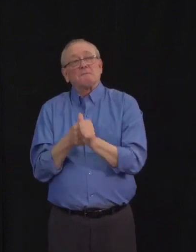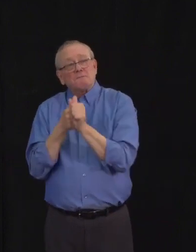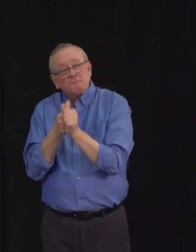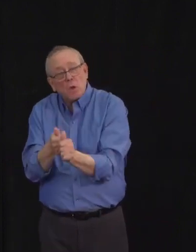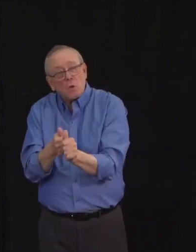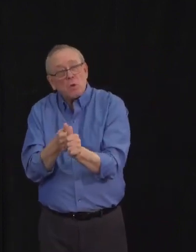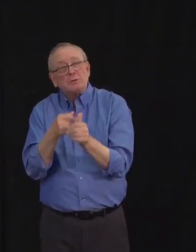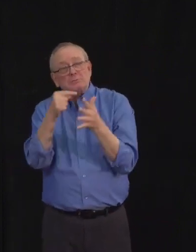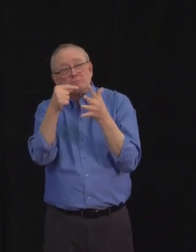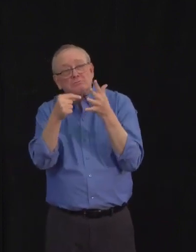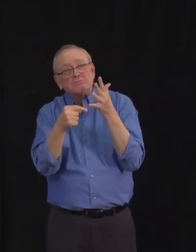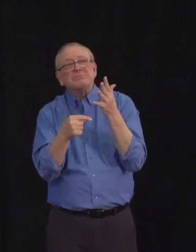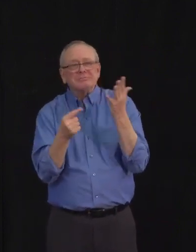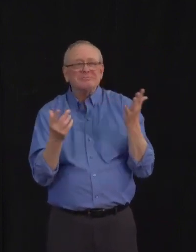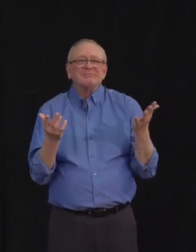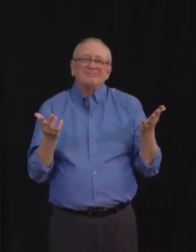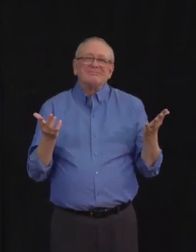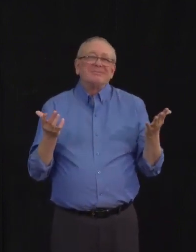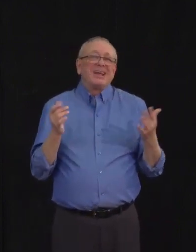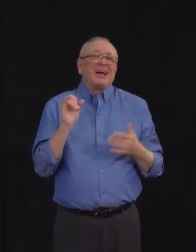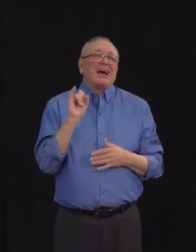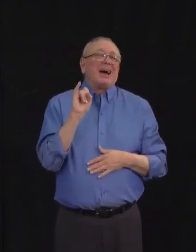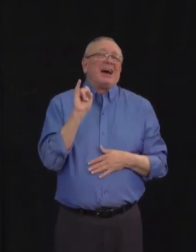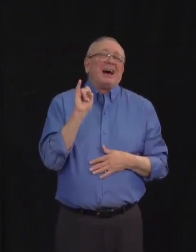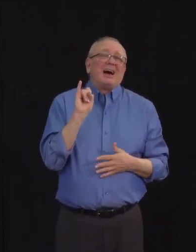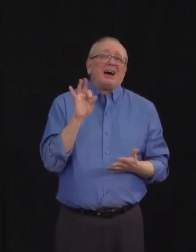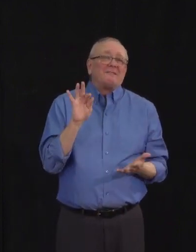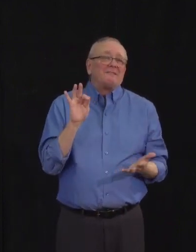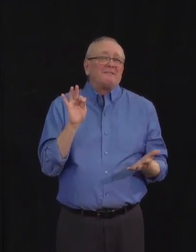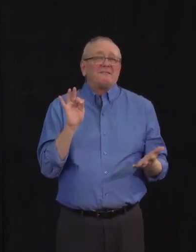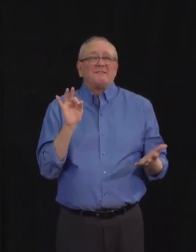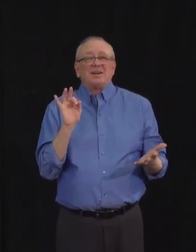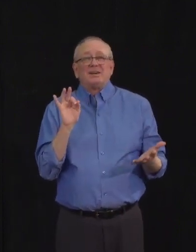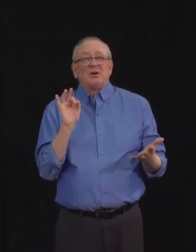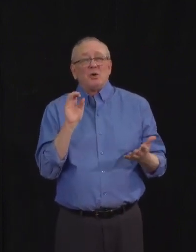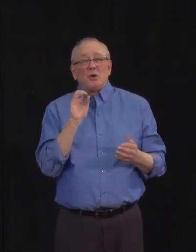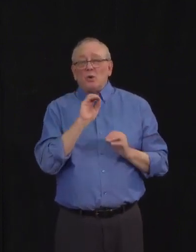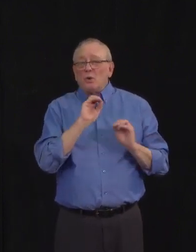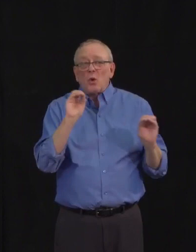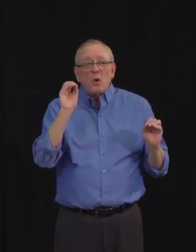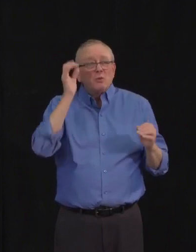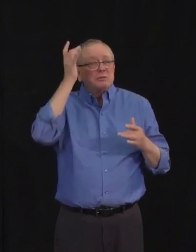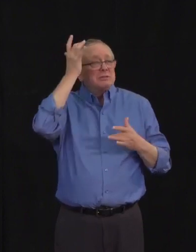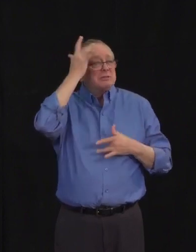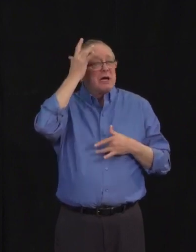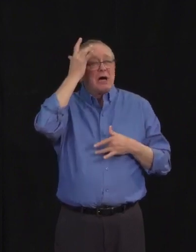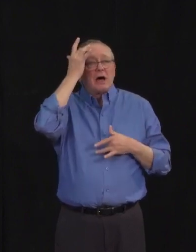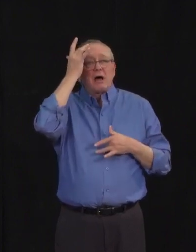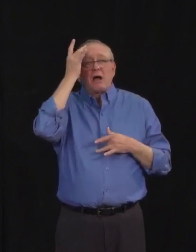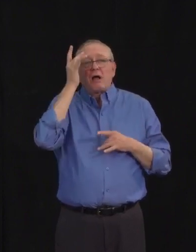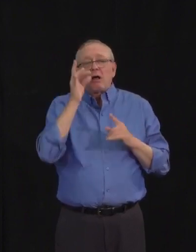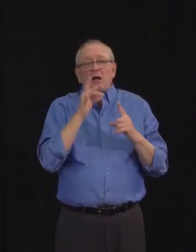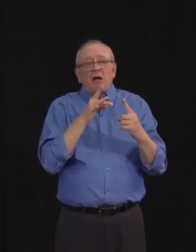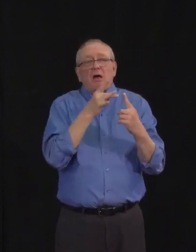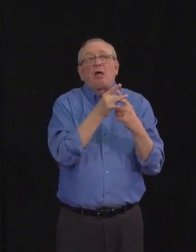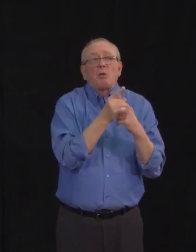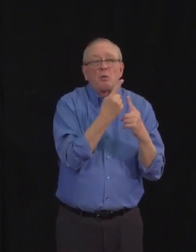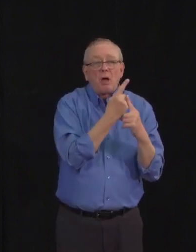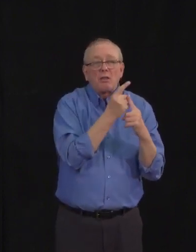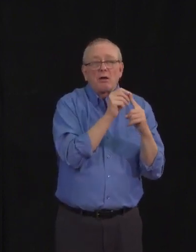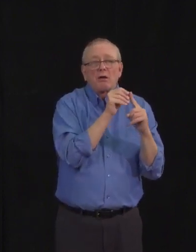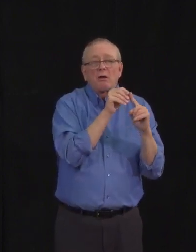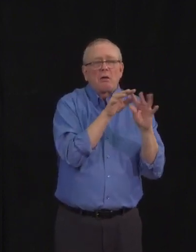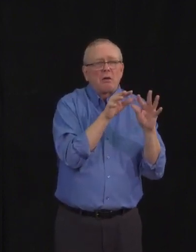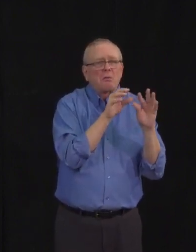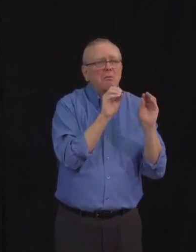every it's zero to one additional cases for every one case and that number would be lower but if our behaviour doesn't match that